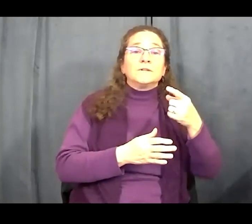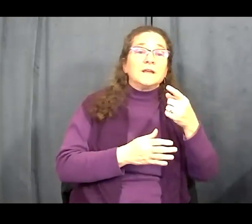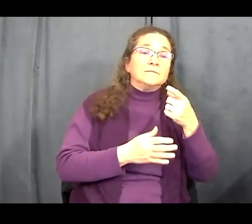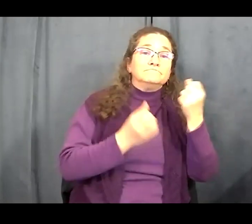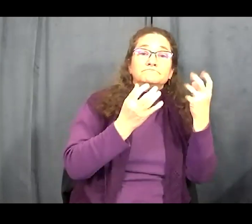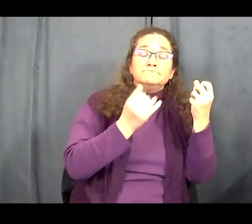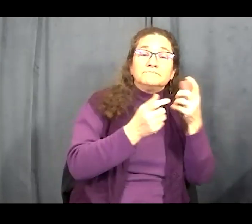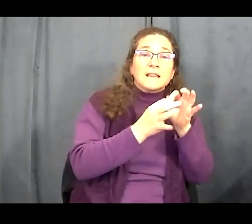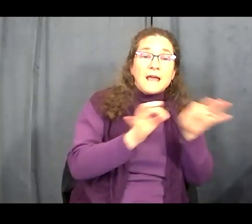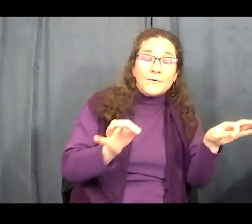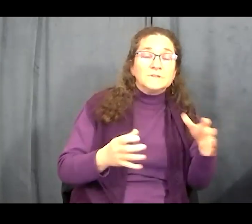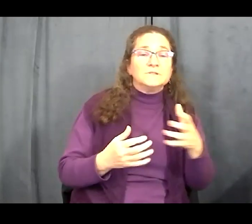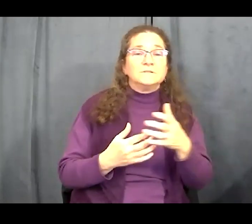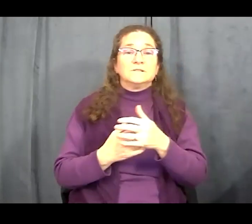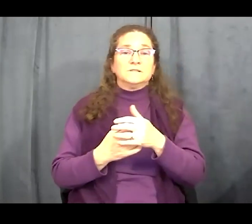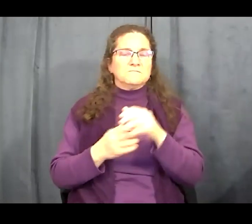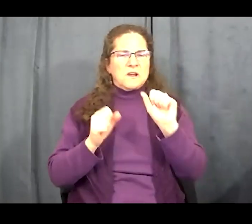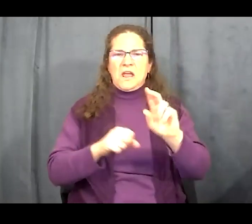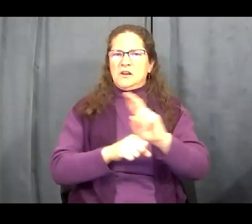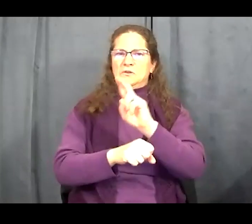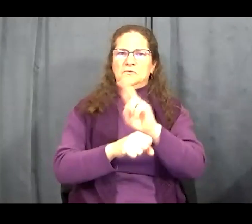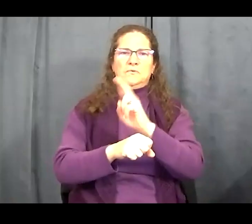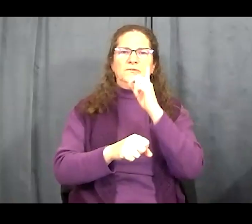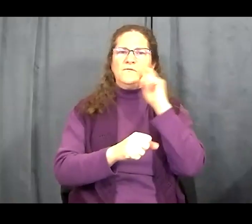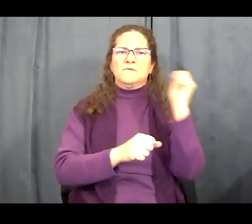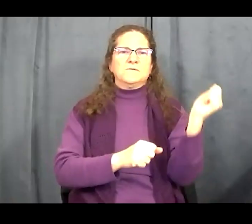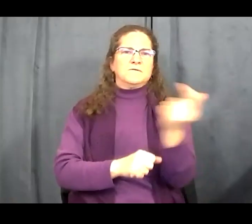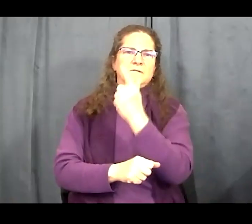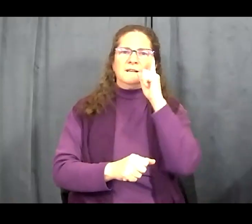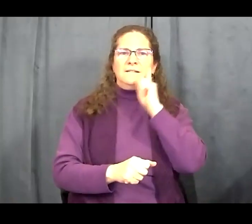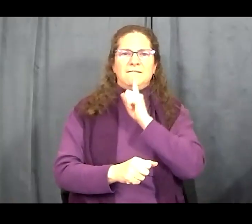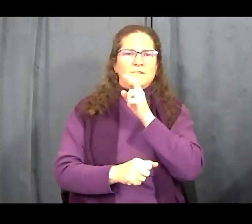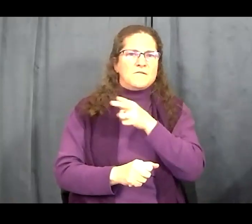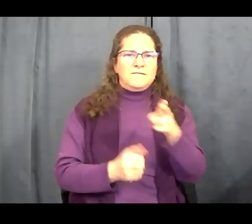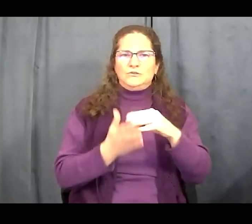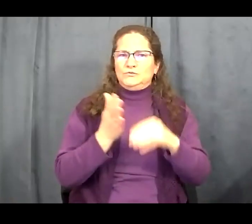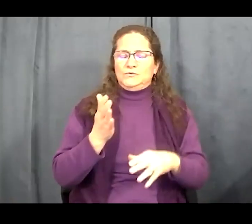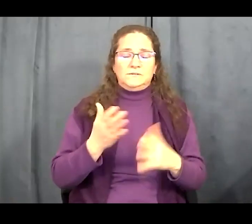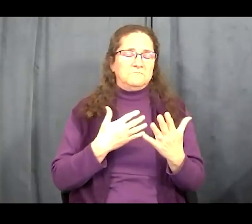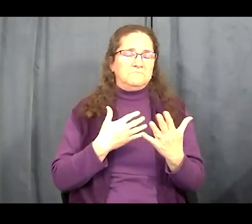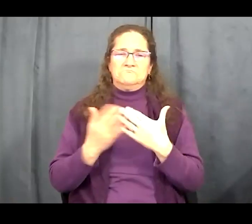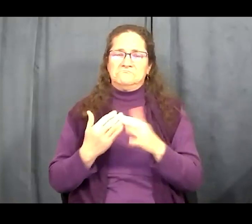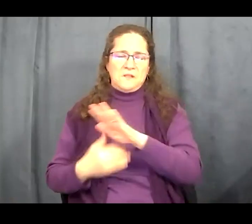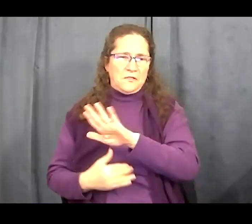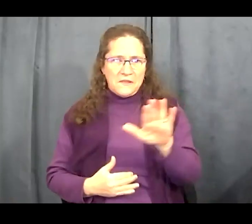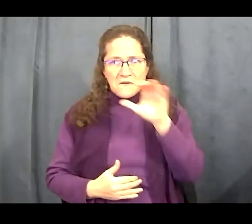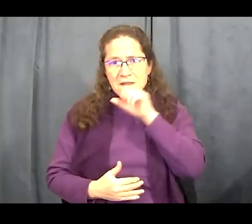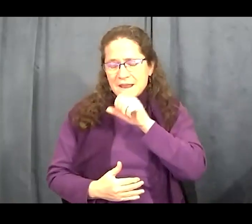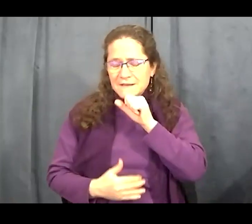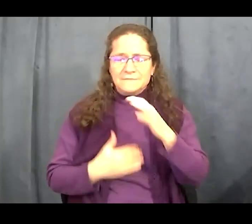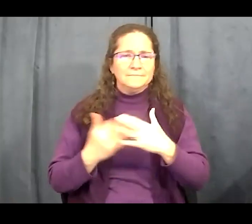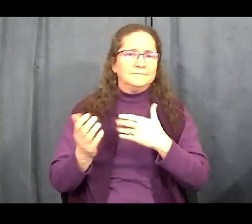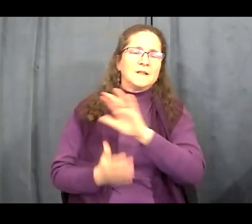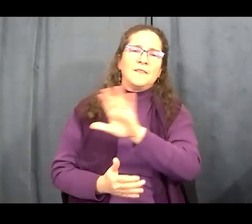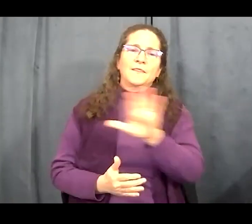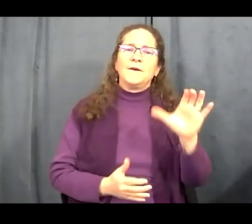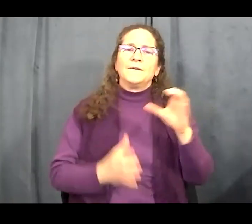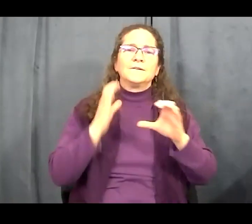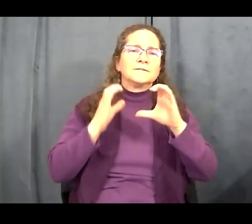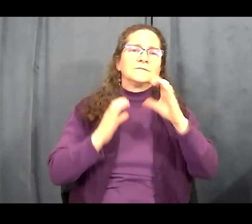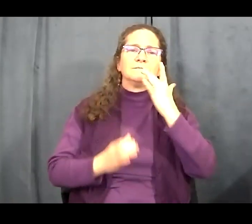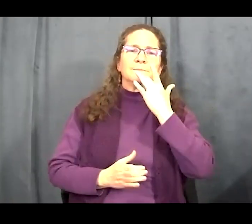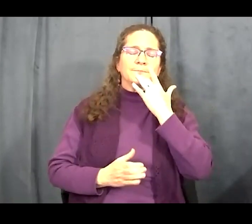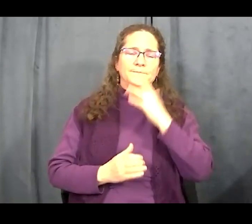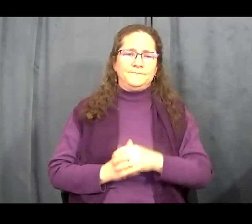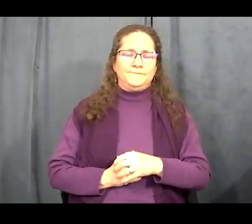board with deaf and hard of hearing students regardless of age or communication approach, which makes it really beneficial. I'm going to start with